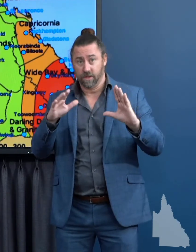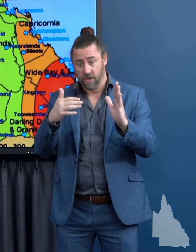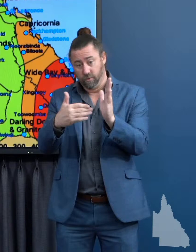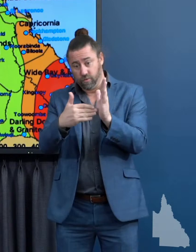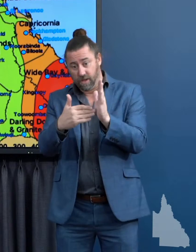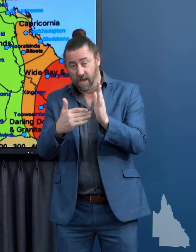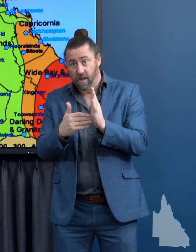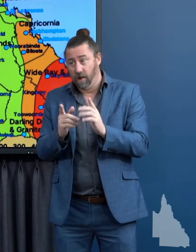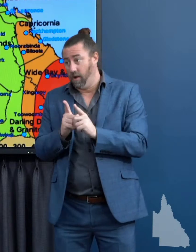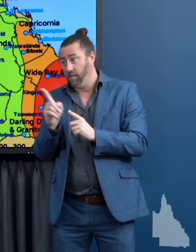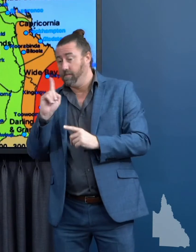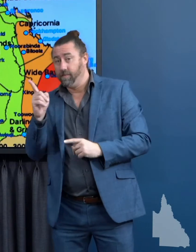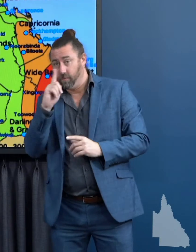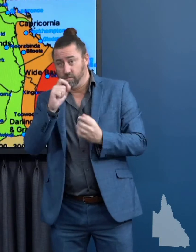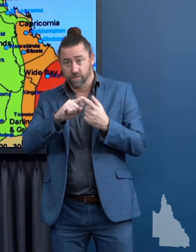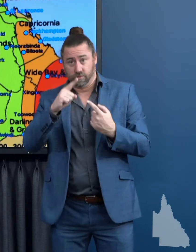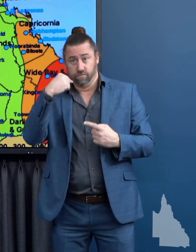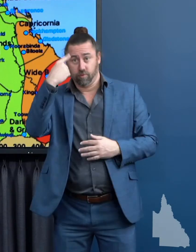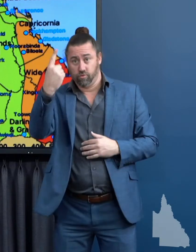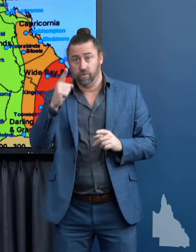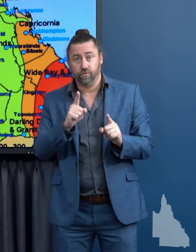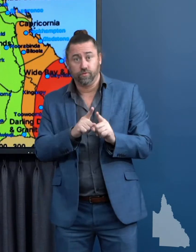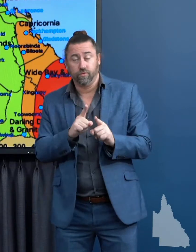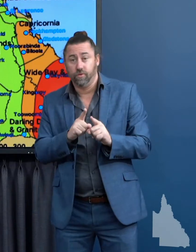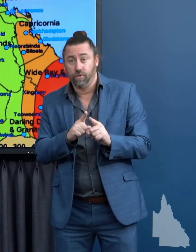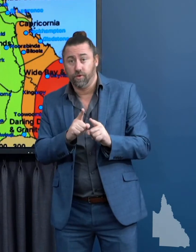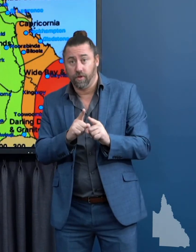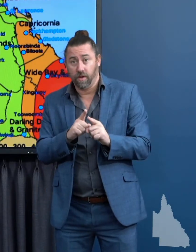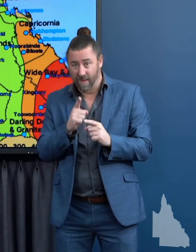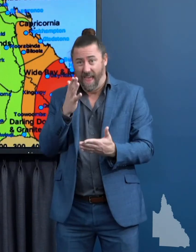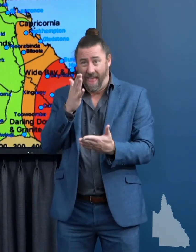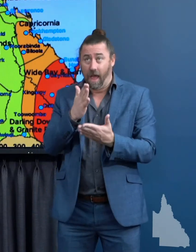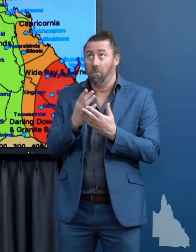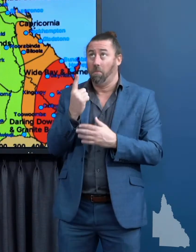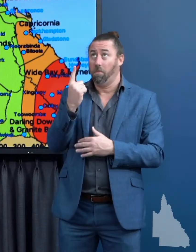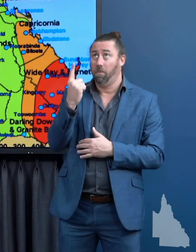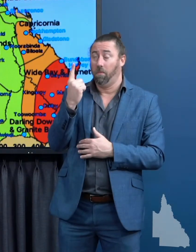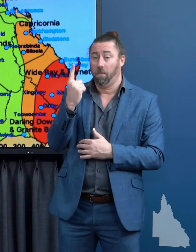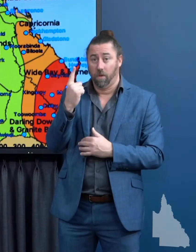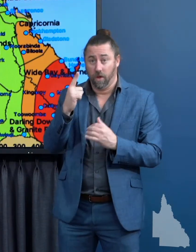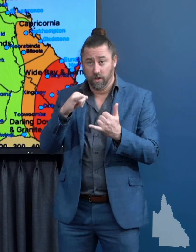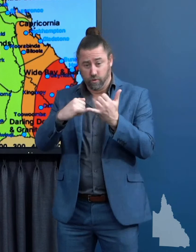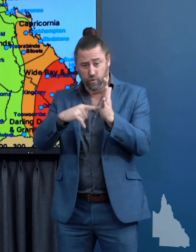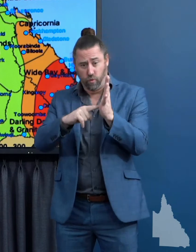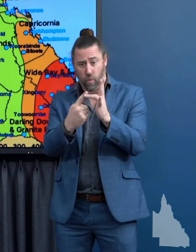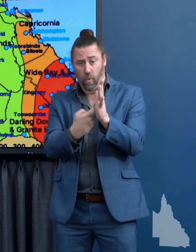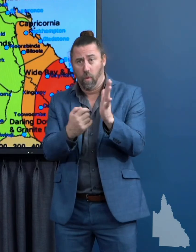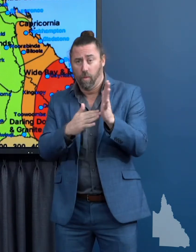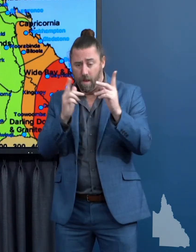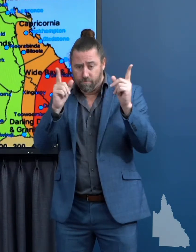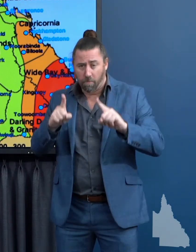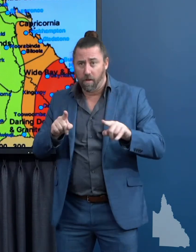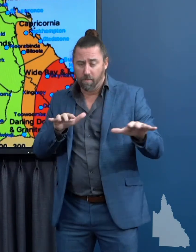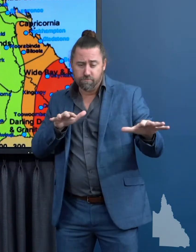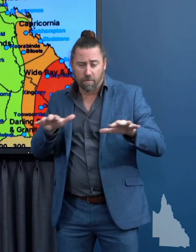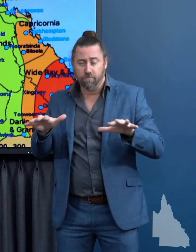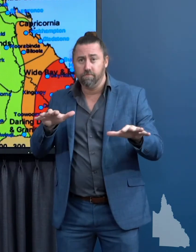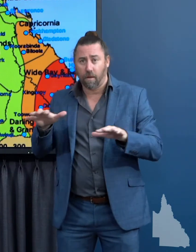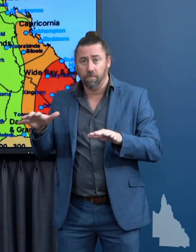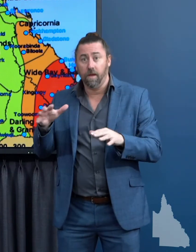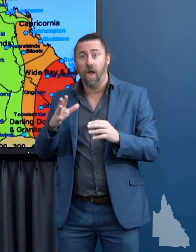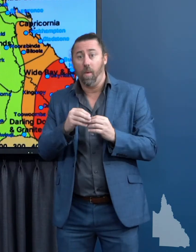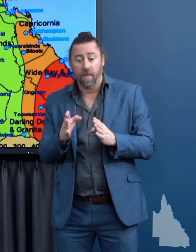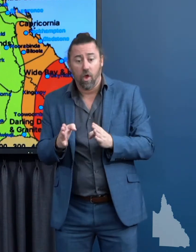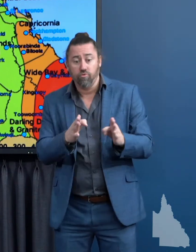as the Premier said, for the next 48 hours with active and potentially severe storms across very responsive